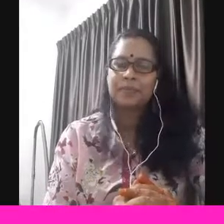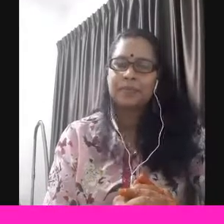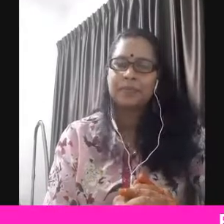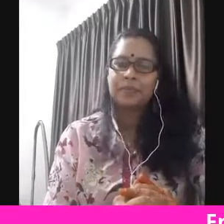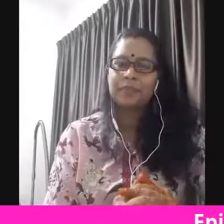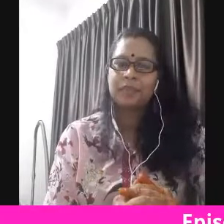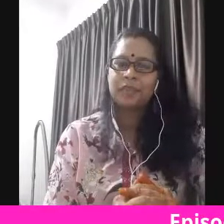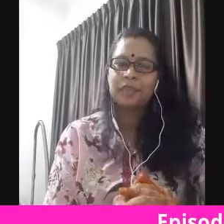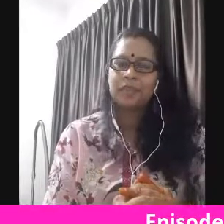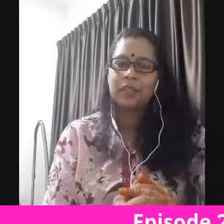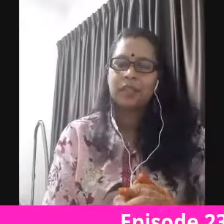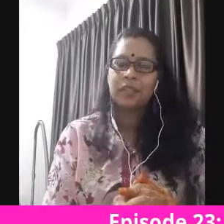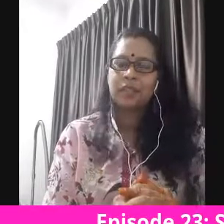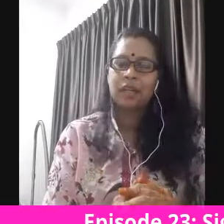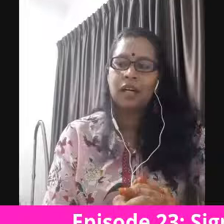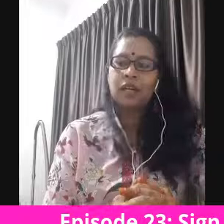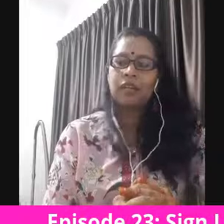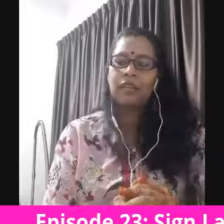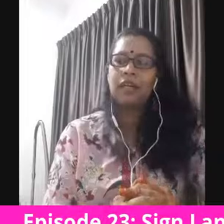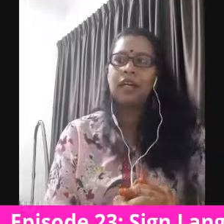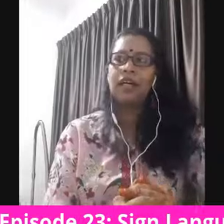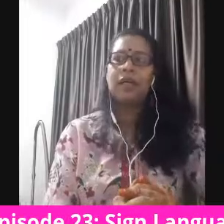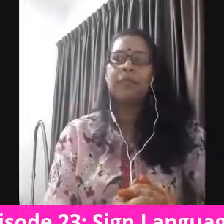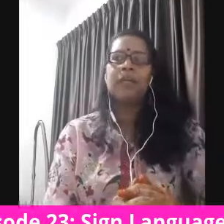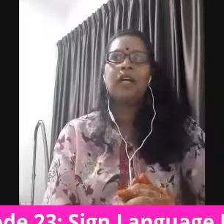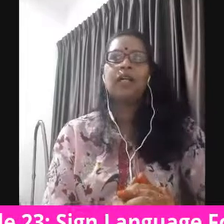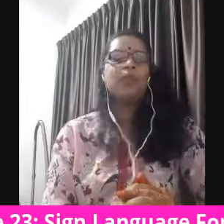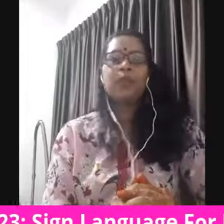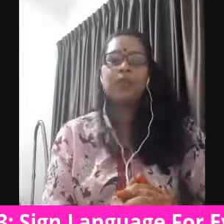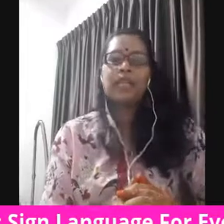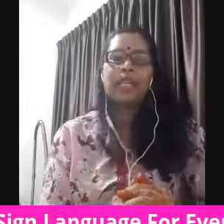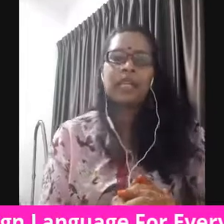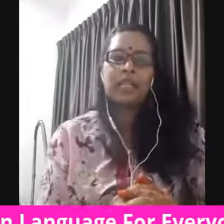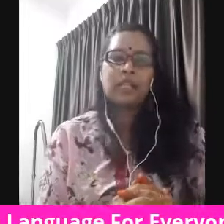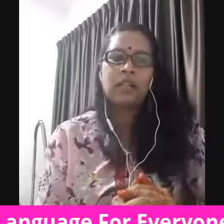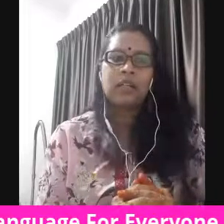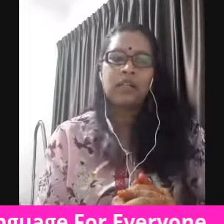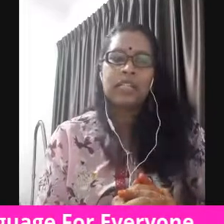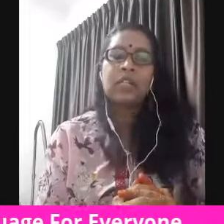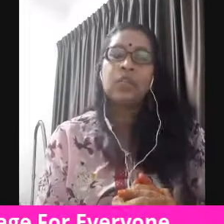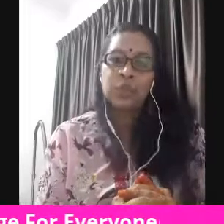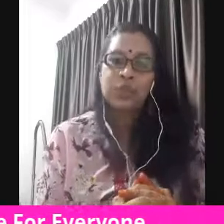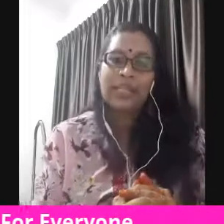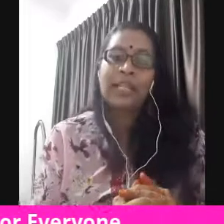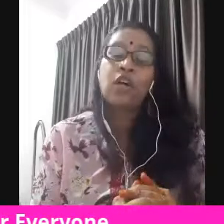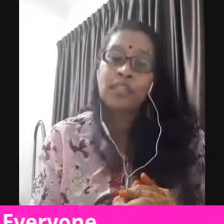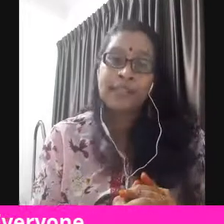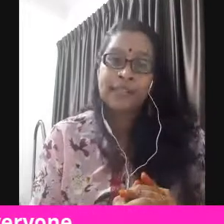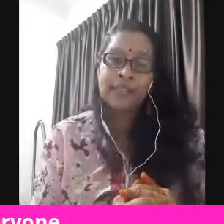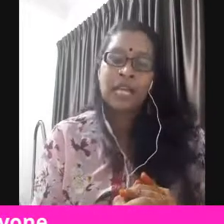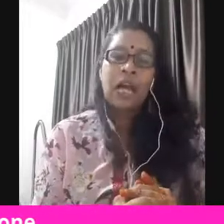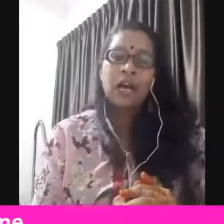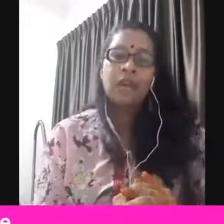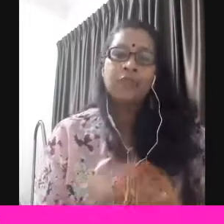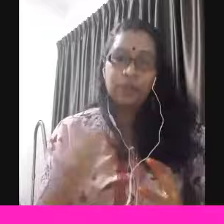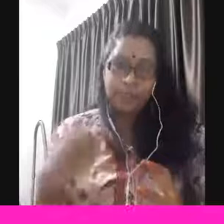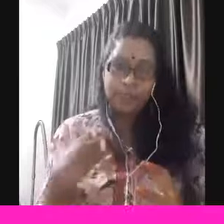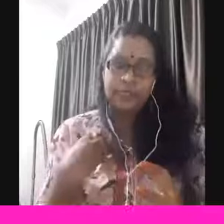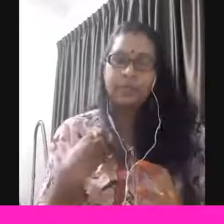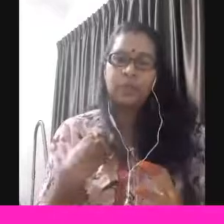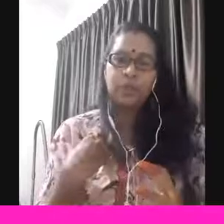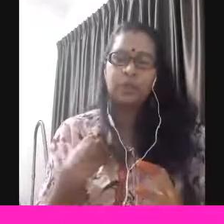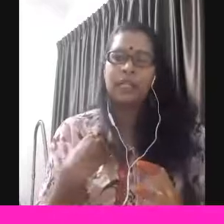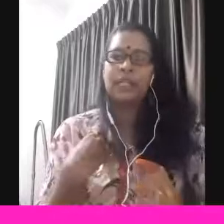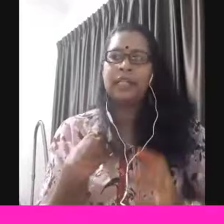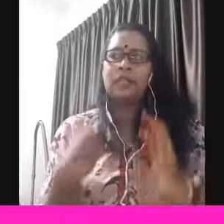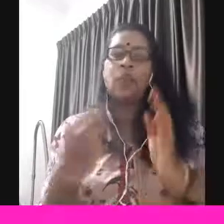or certificates or something like that? Okay. No, they got only kursus like courses. For us,